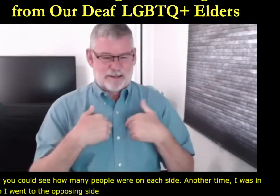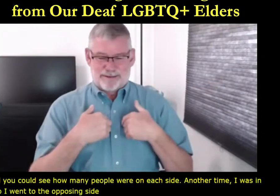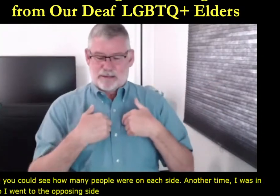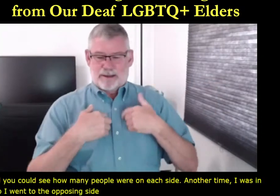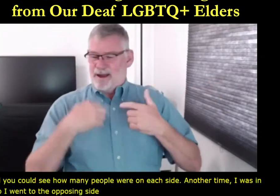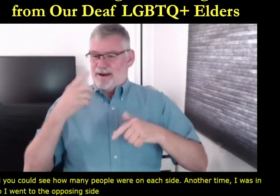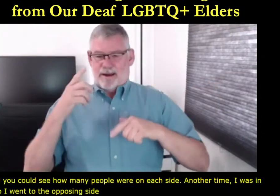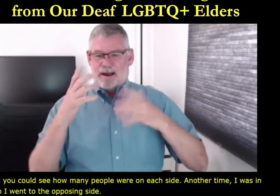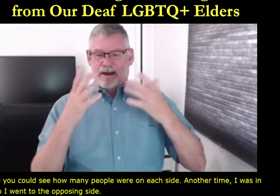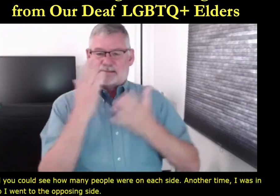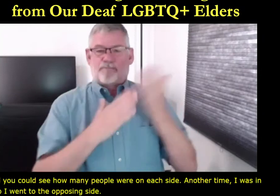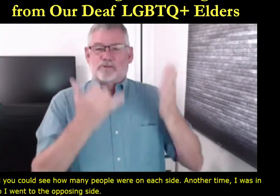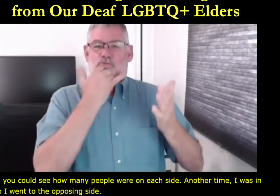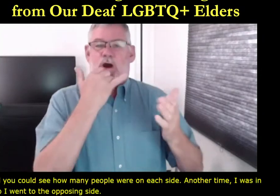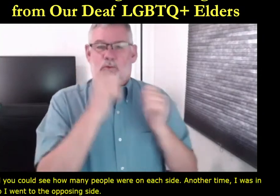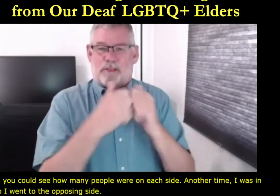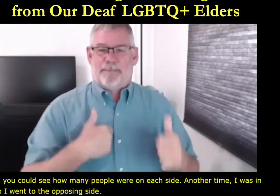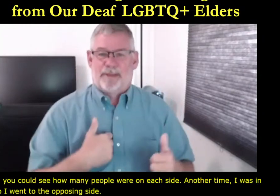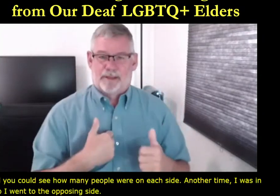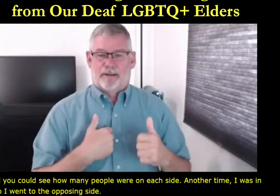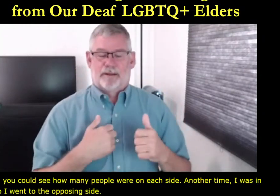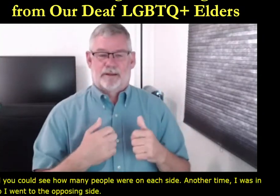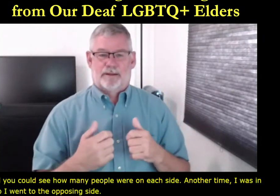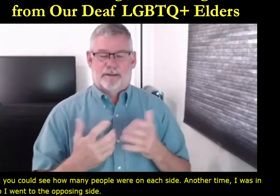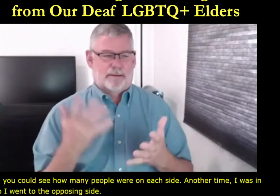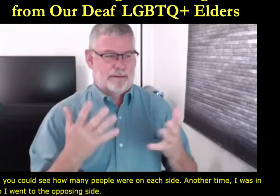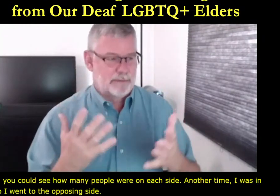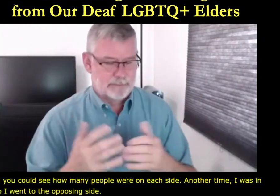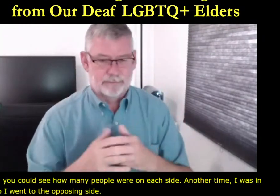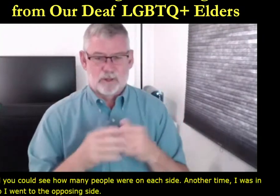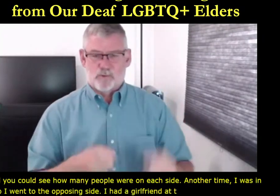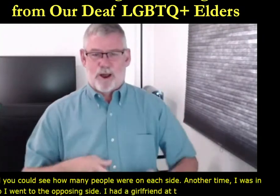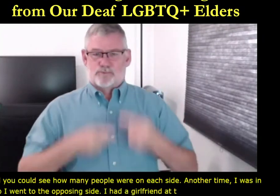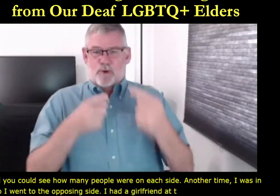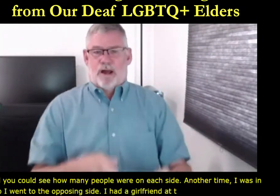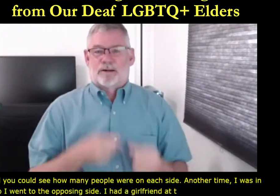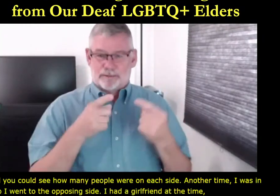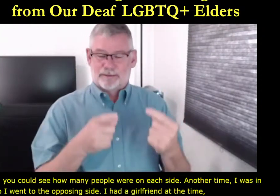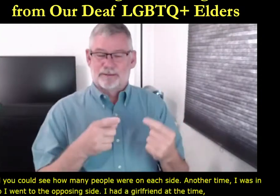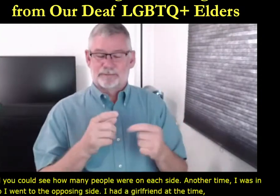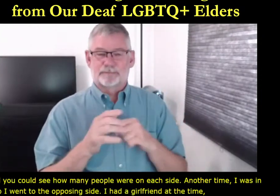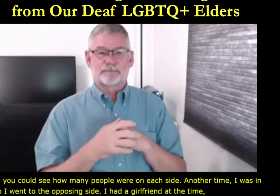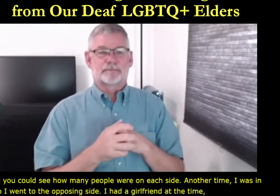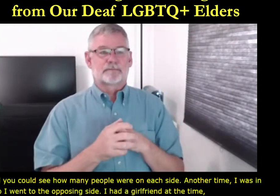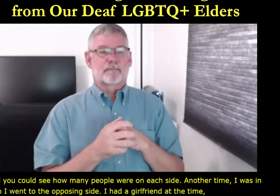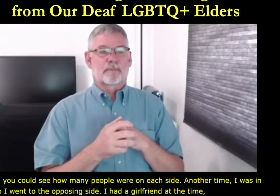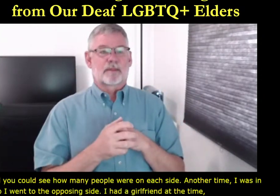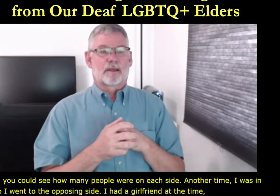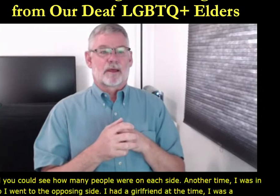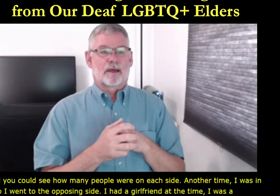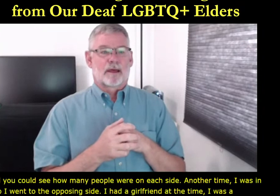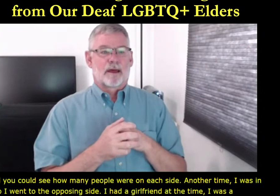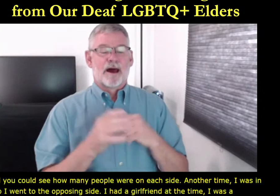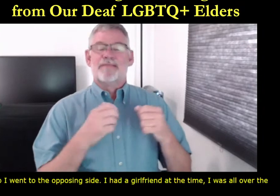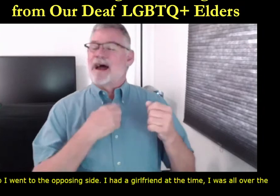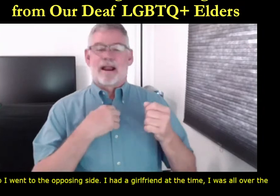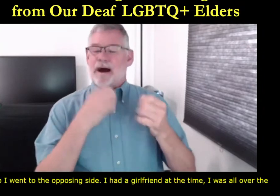married i realized that something was wrong with me though um i was having an internal struggle with the idea